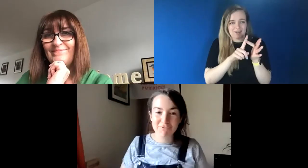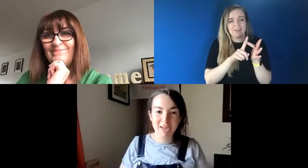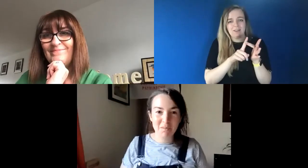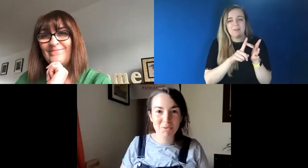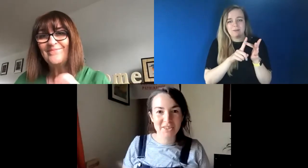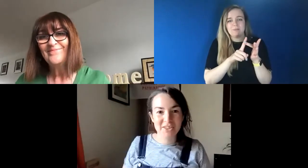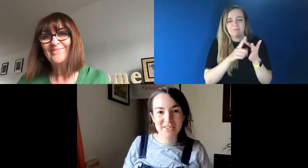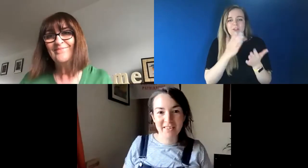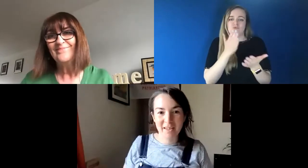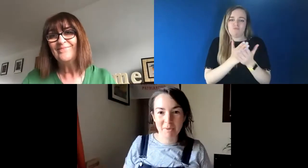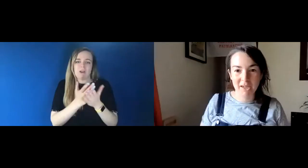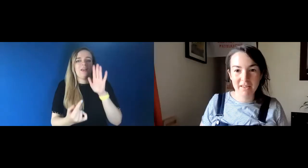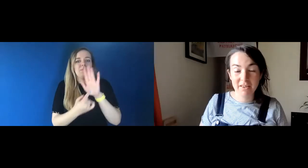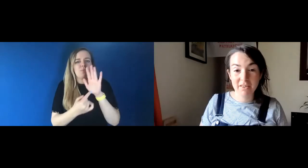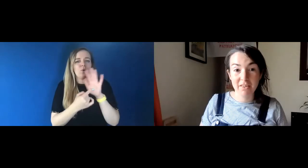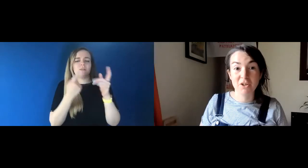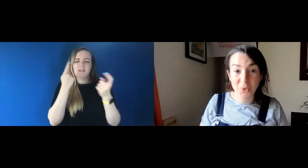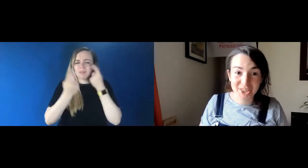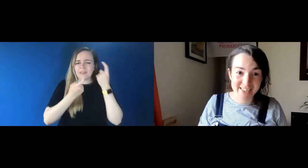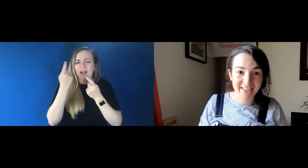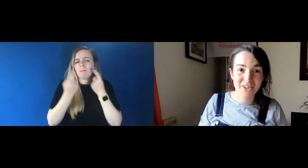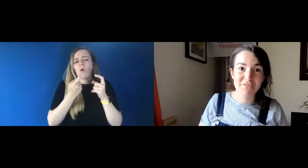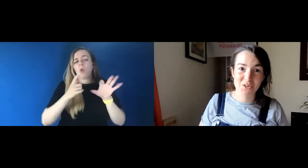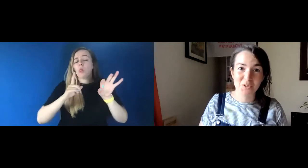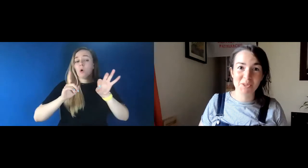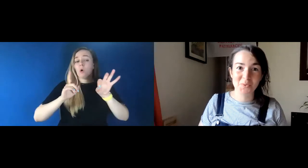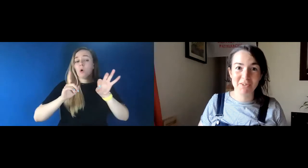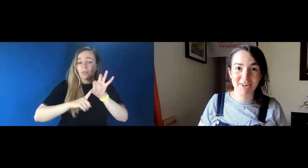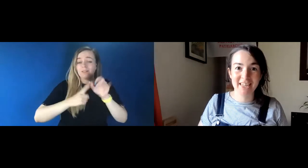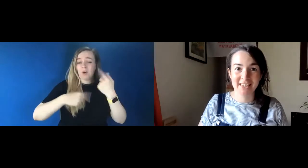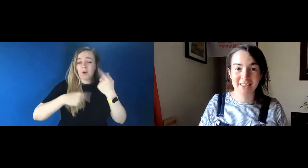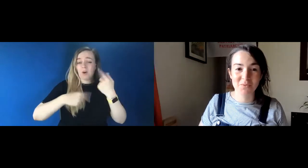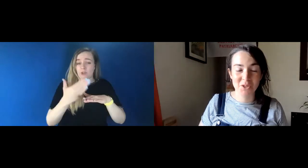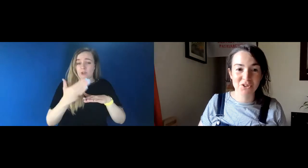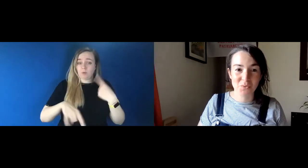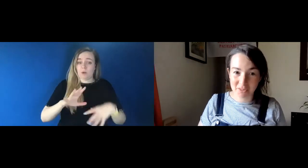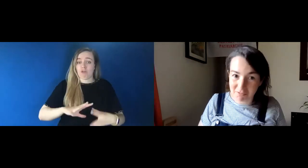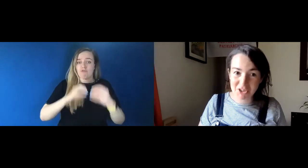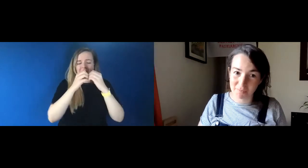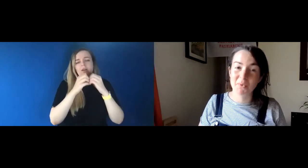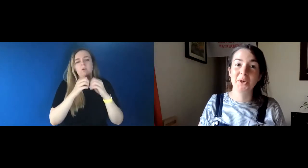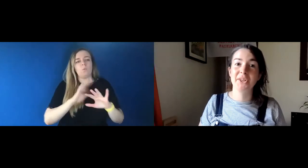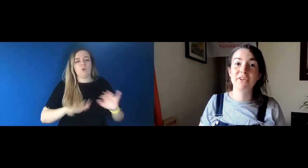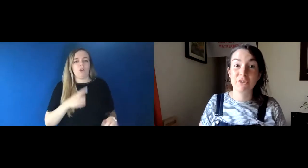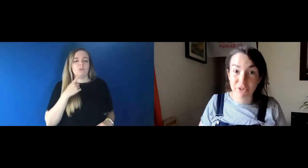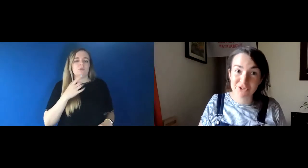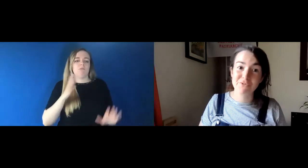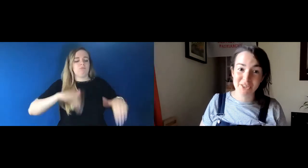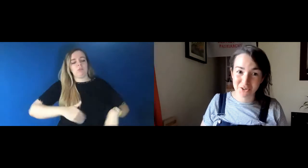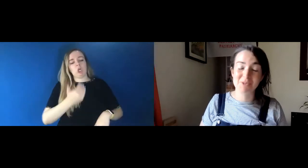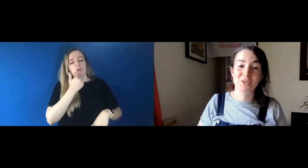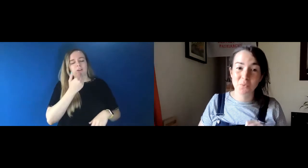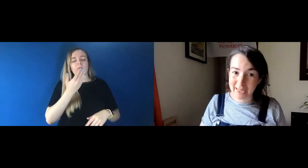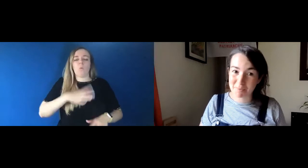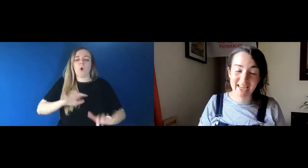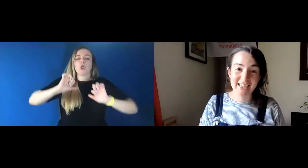Yeah, really important to think about the quality of the jobs that we're creating. We don't just want green jobs, we want good green